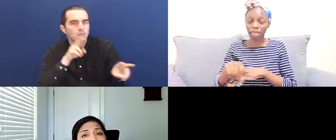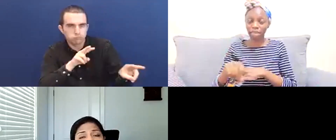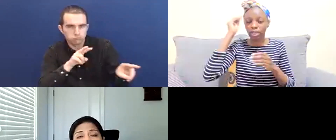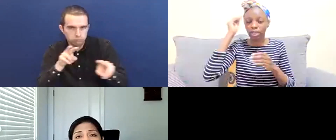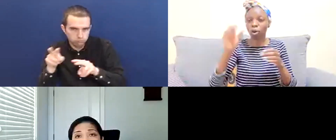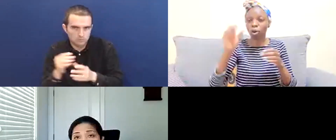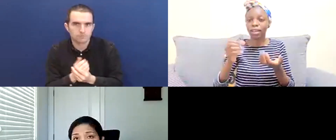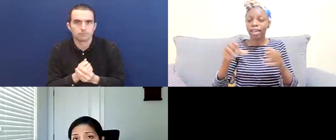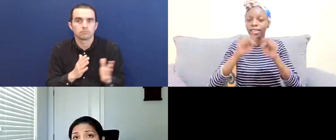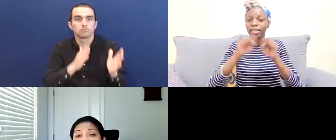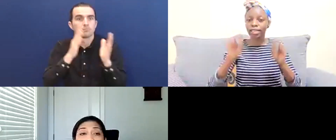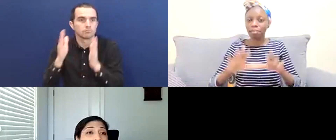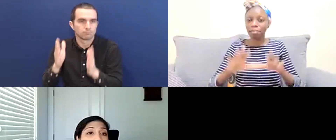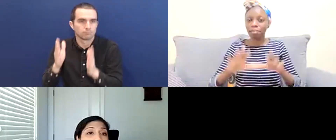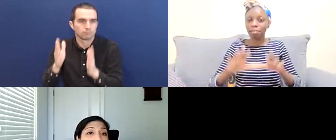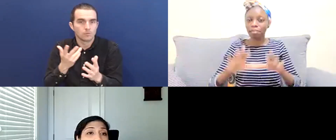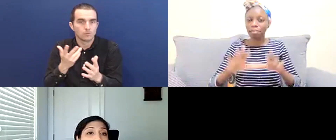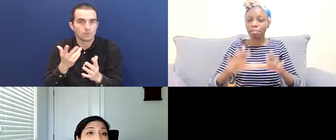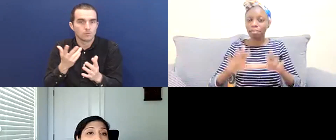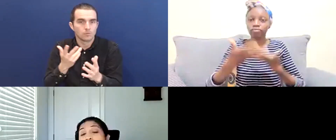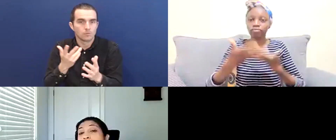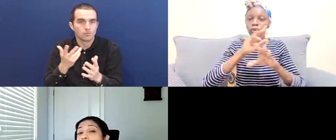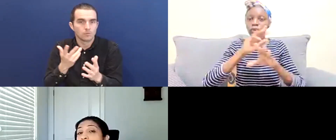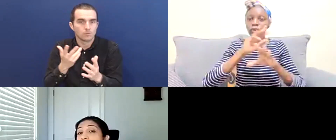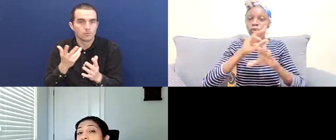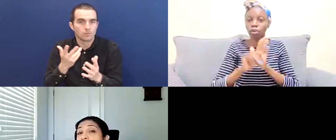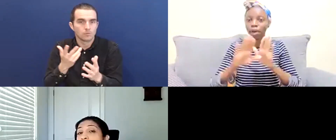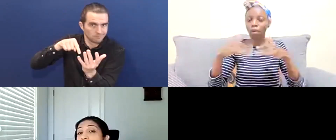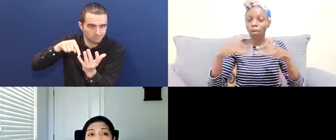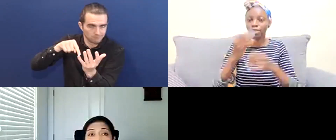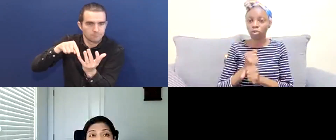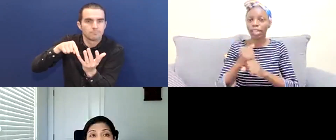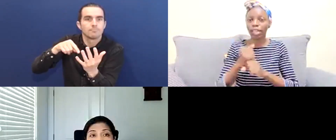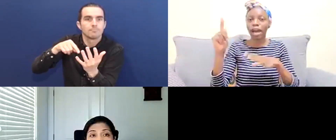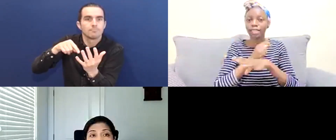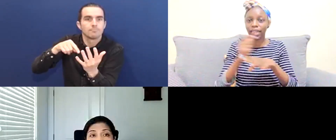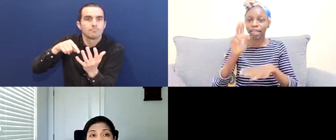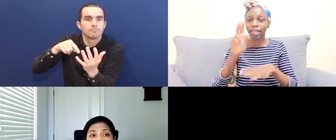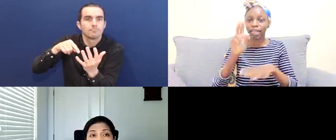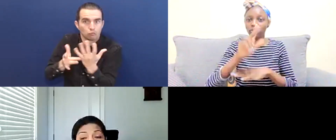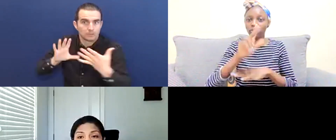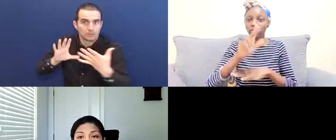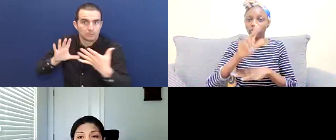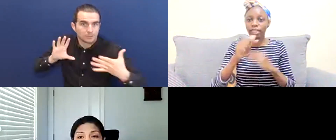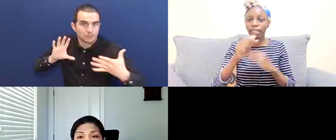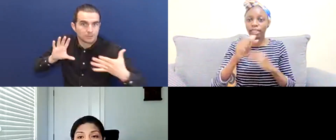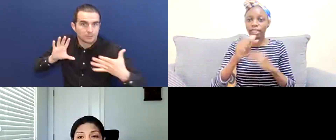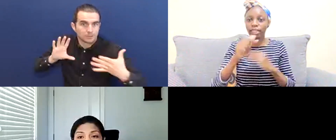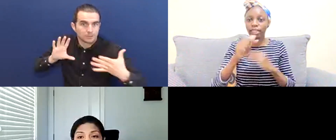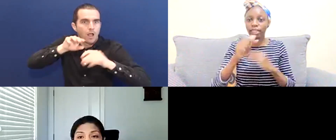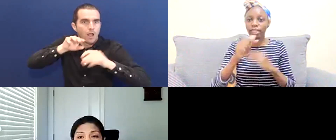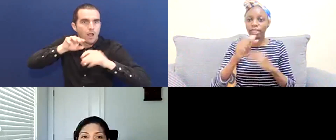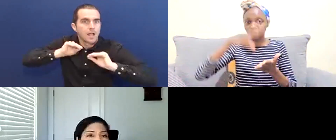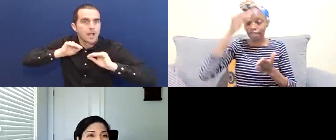does it interact with curriculum? How are stakeholders actually being trained in using this technology to deliver learning?